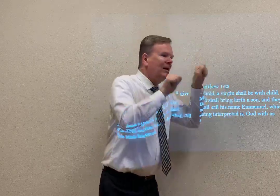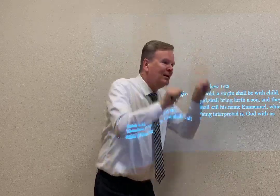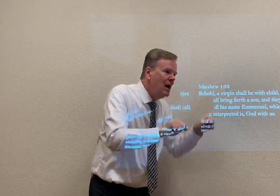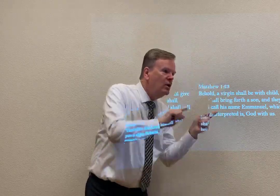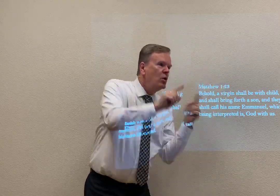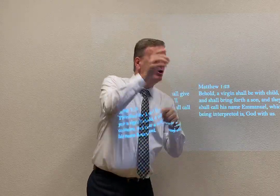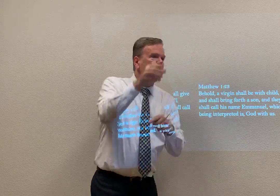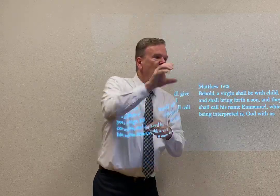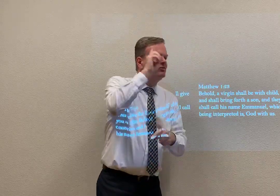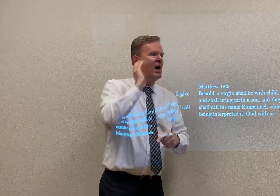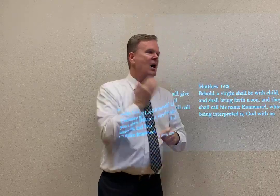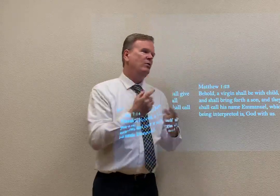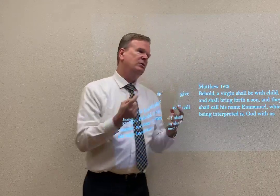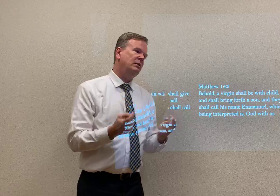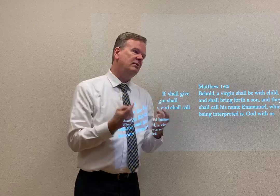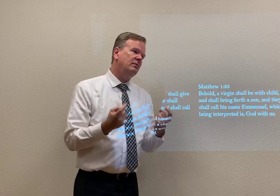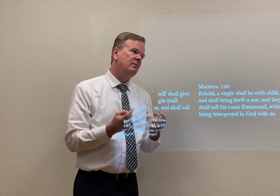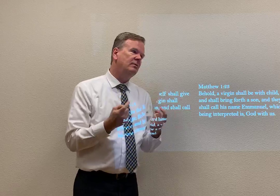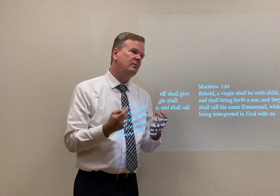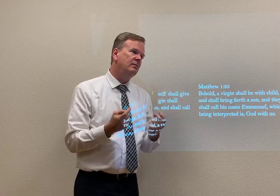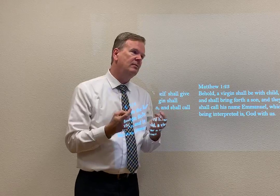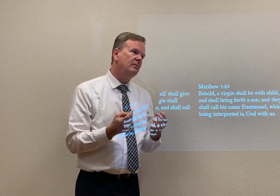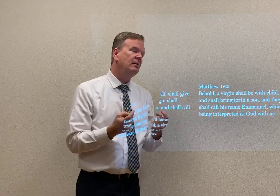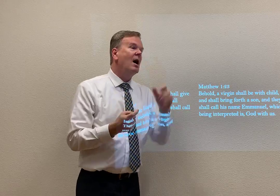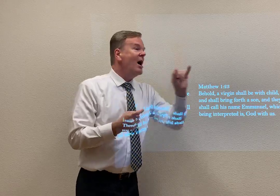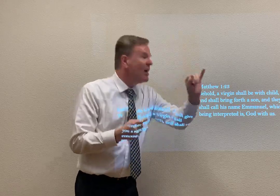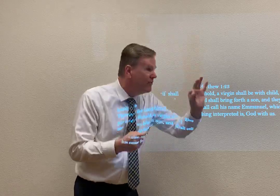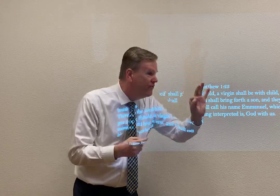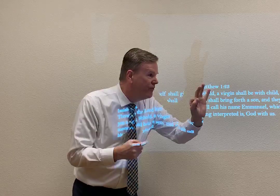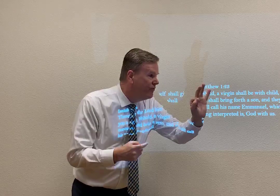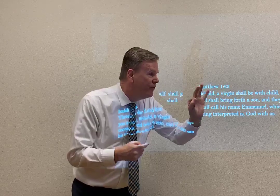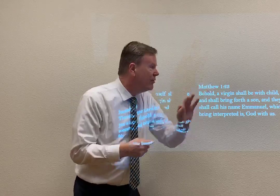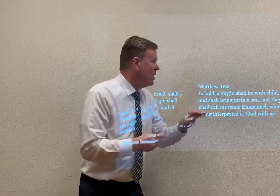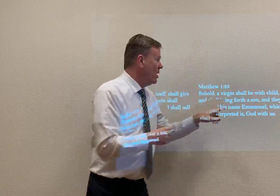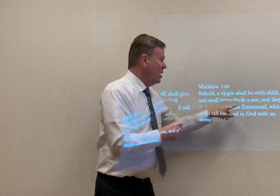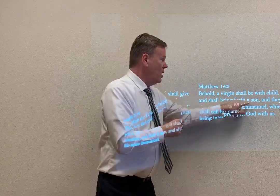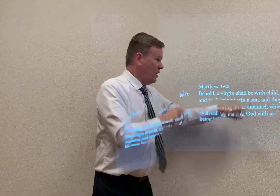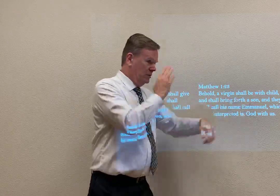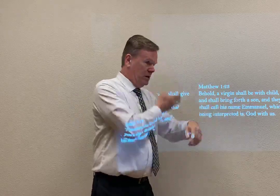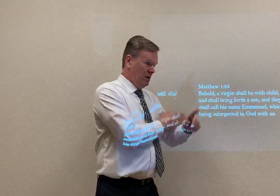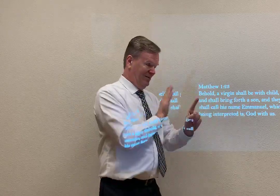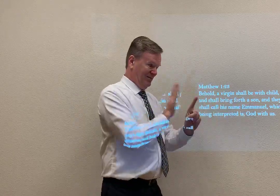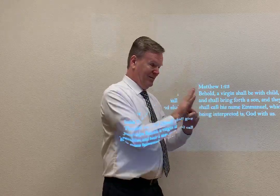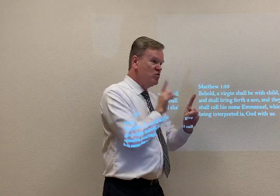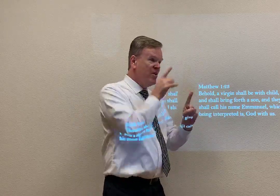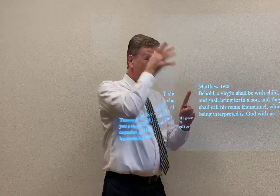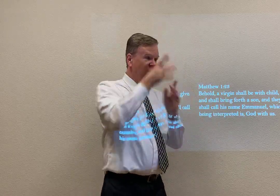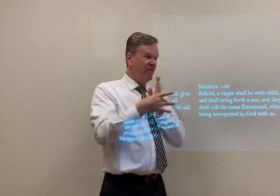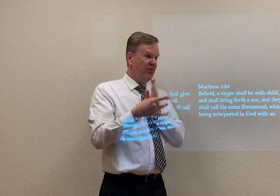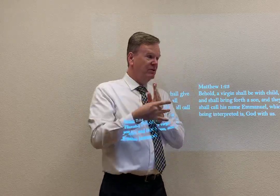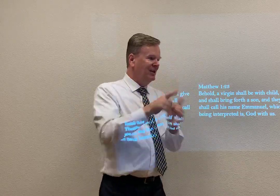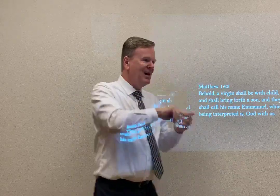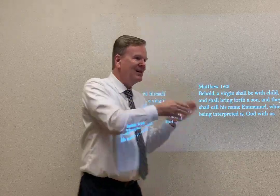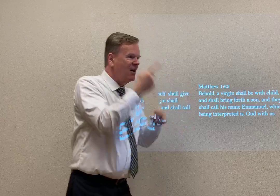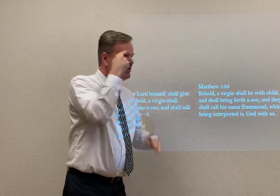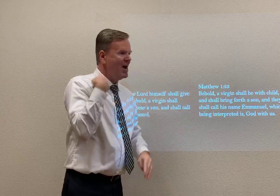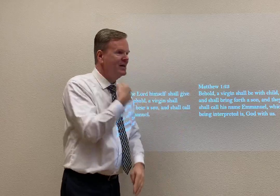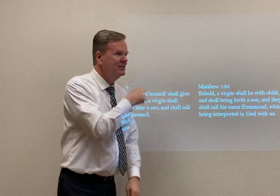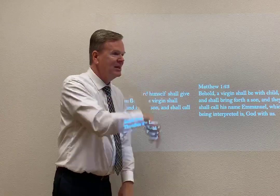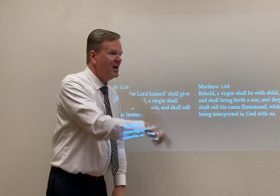Because he eventually needs to go to the cross for our sins. If this son had an earthly father, this man could